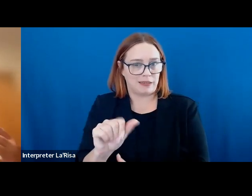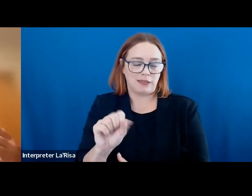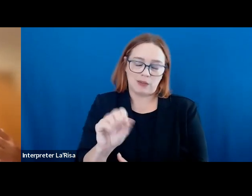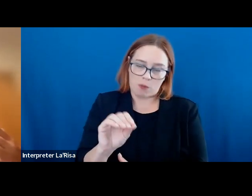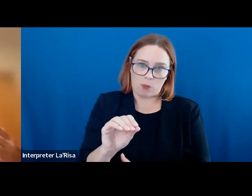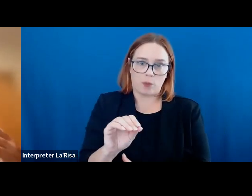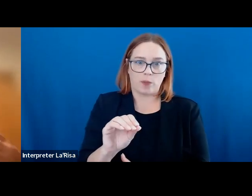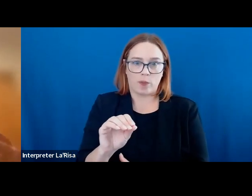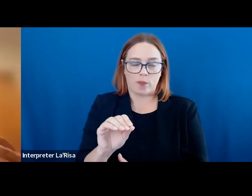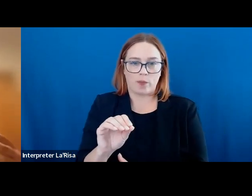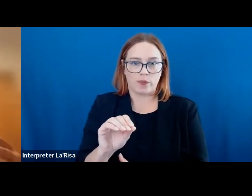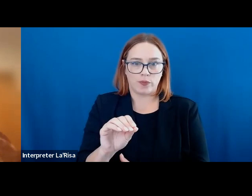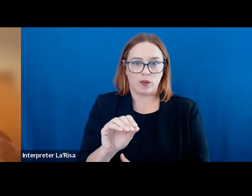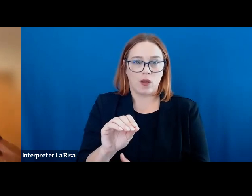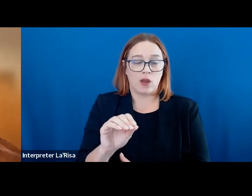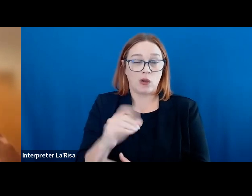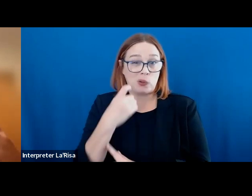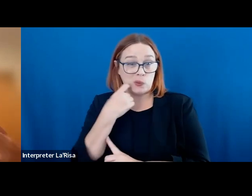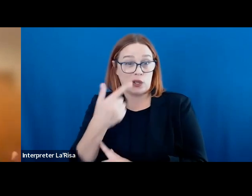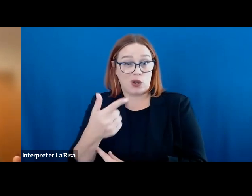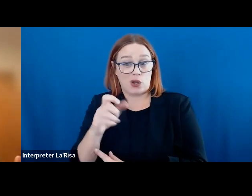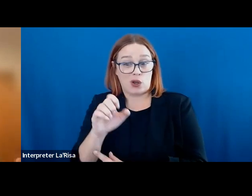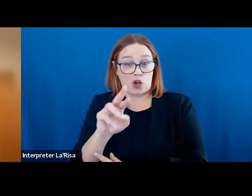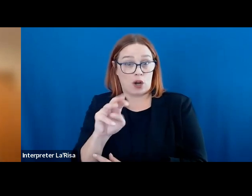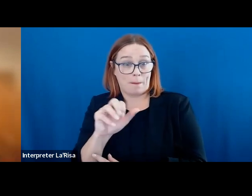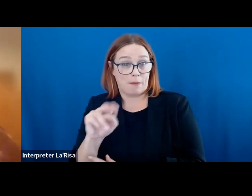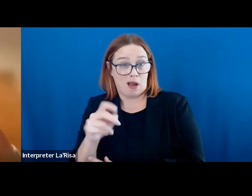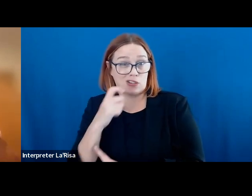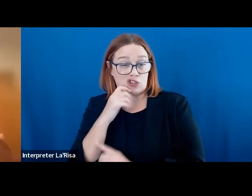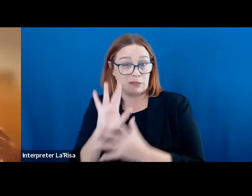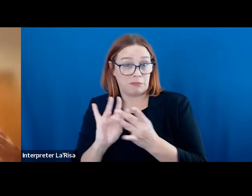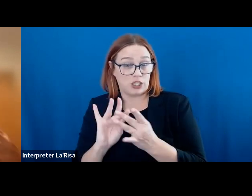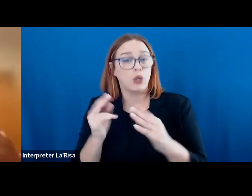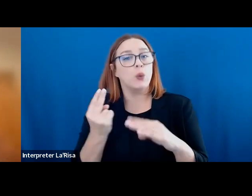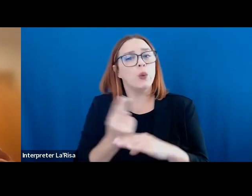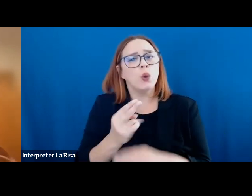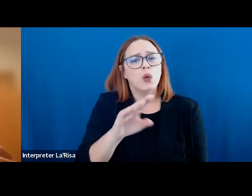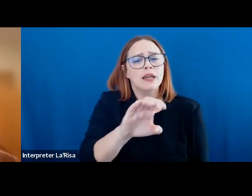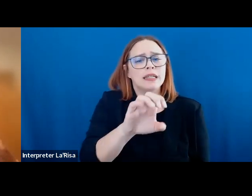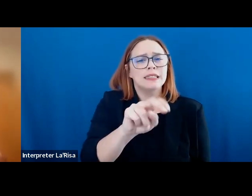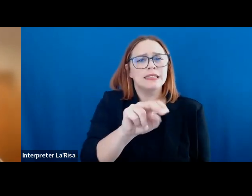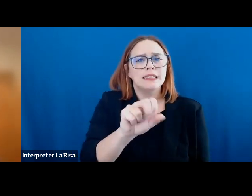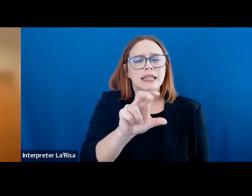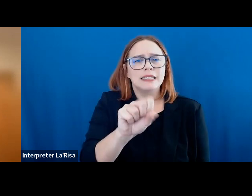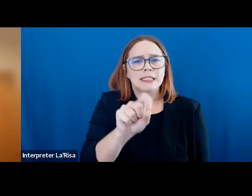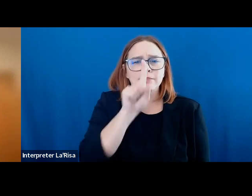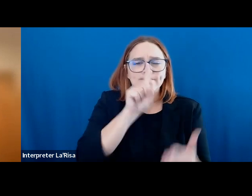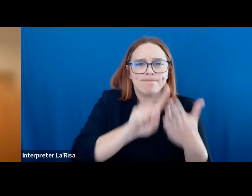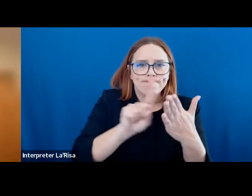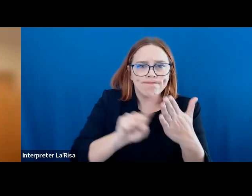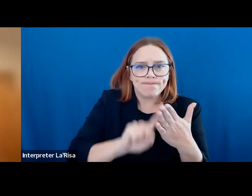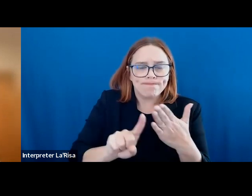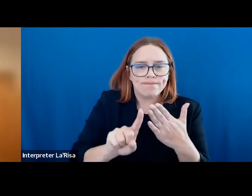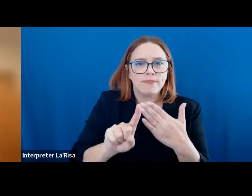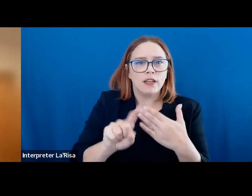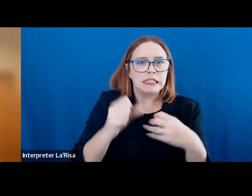as Herman mentioned, using the census, seeing one of the things that we've done as a